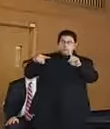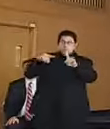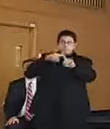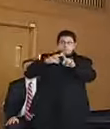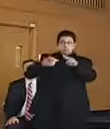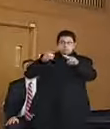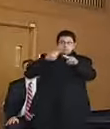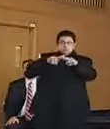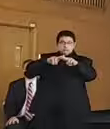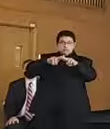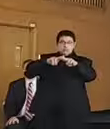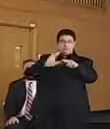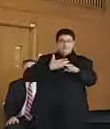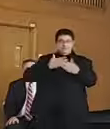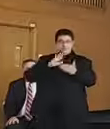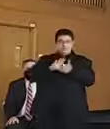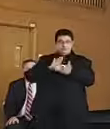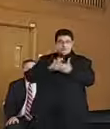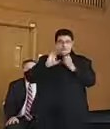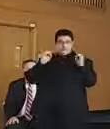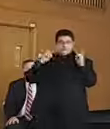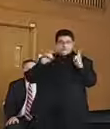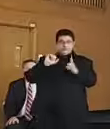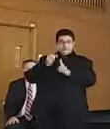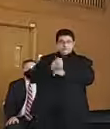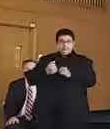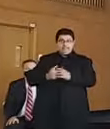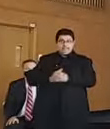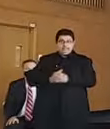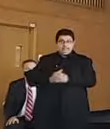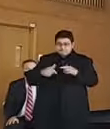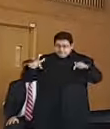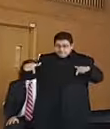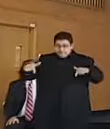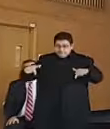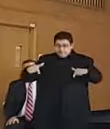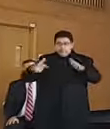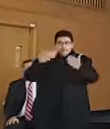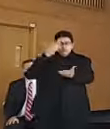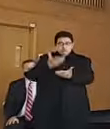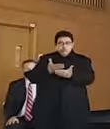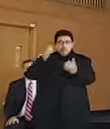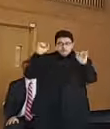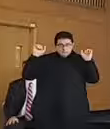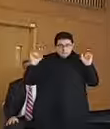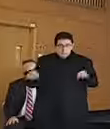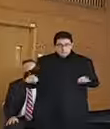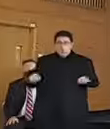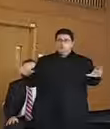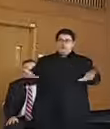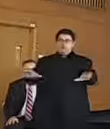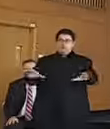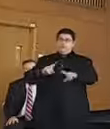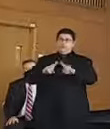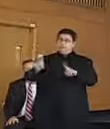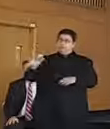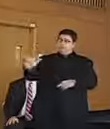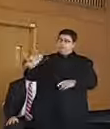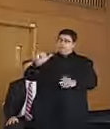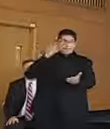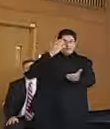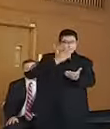COVID within our school education settings. This proves that it is possible to do, but it also proves that